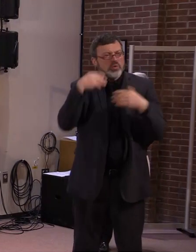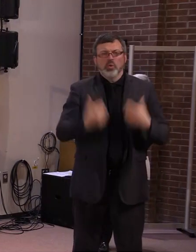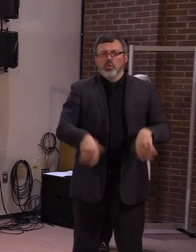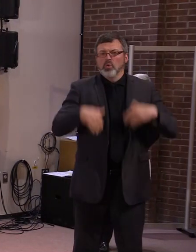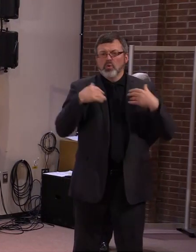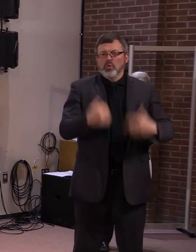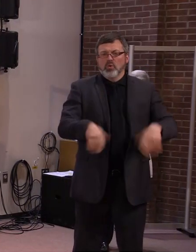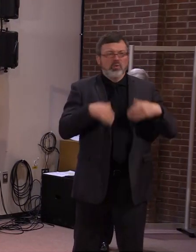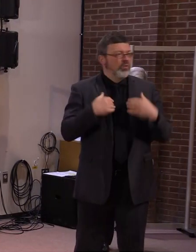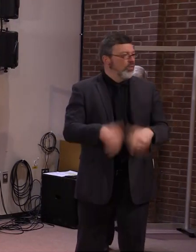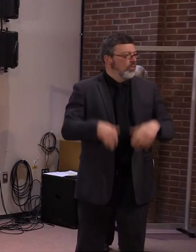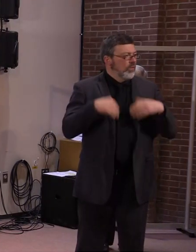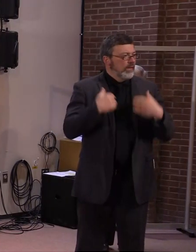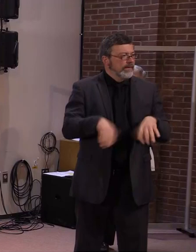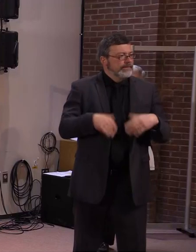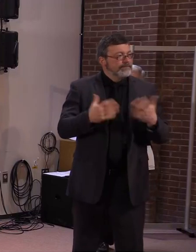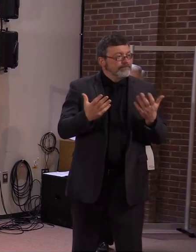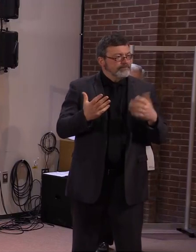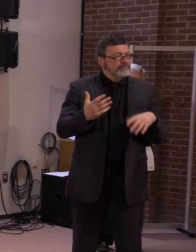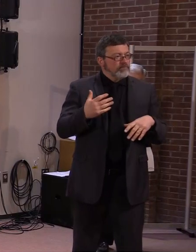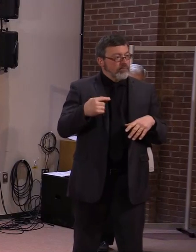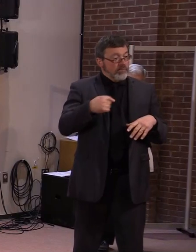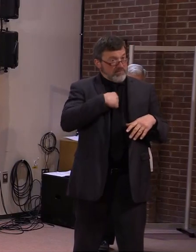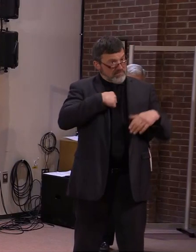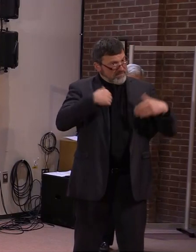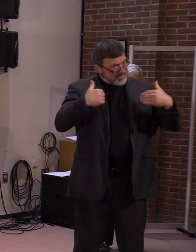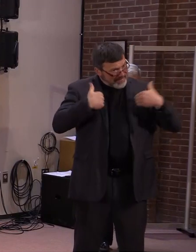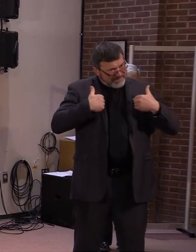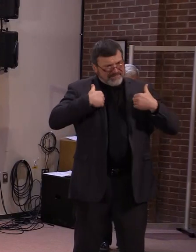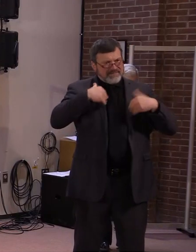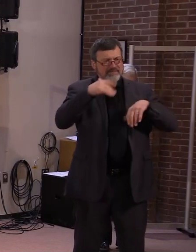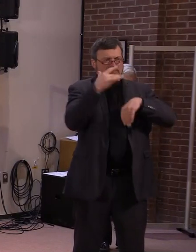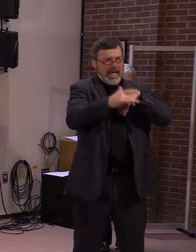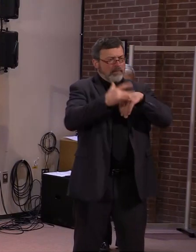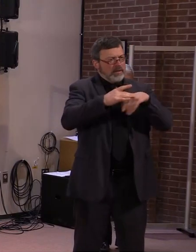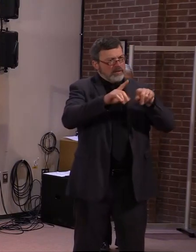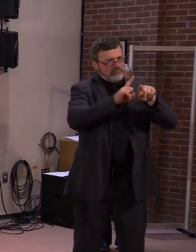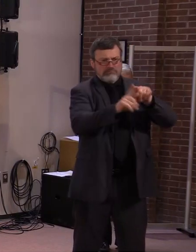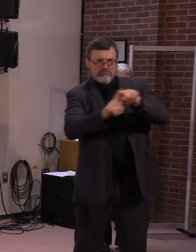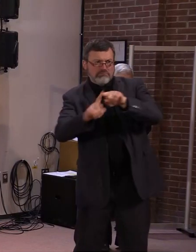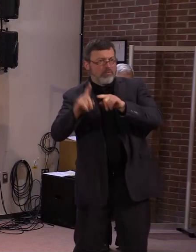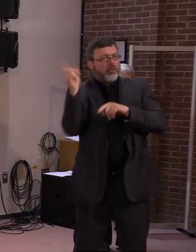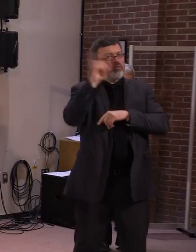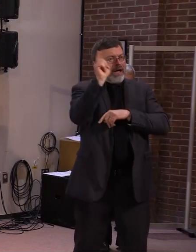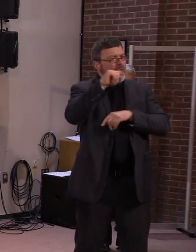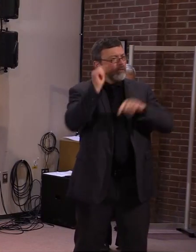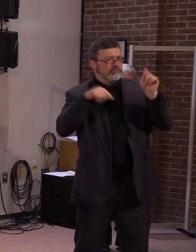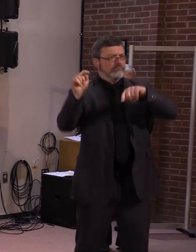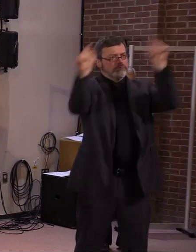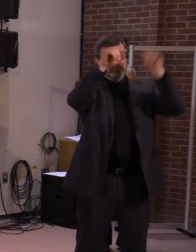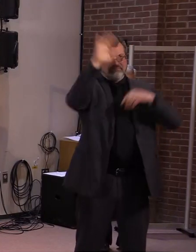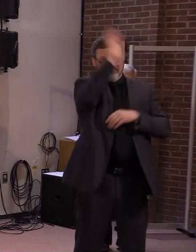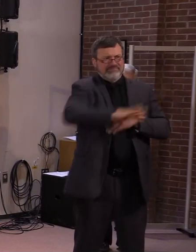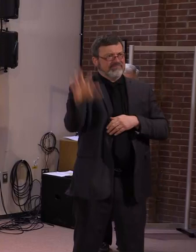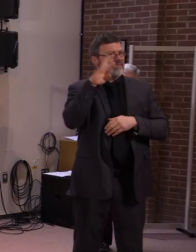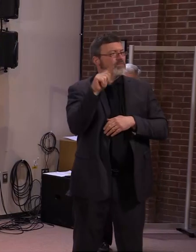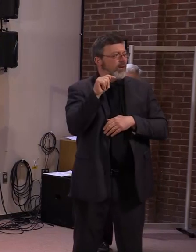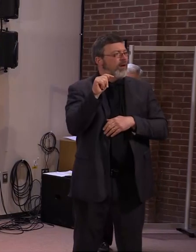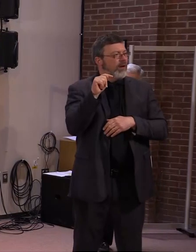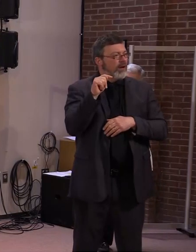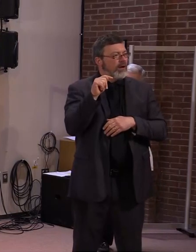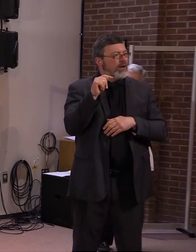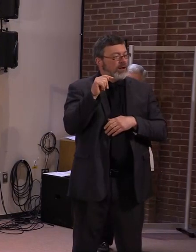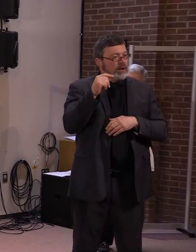accessible because it helps us contain transmission. That's why when looking at other states, we have to look at the full picture.